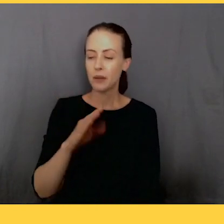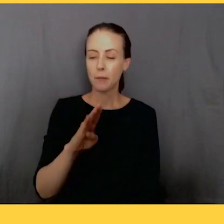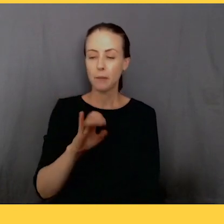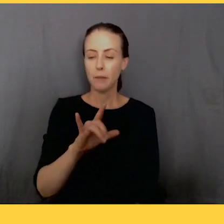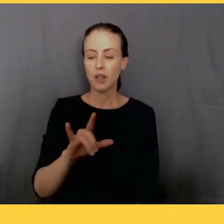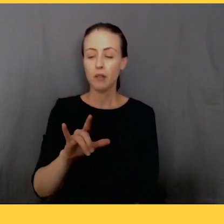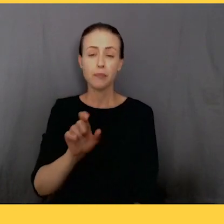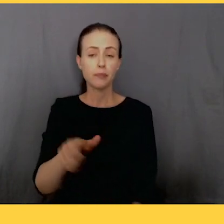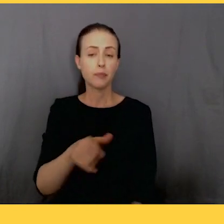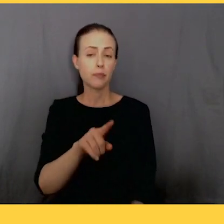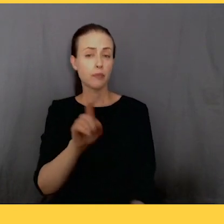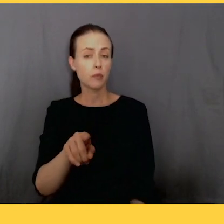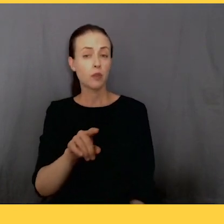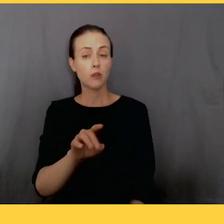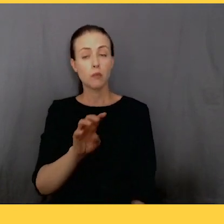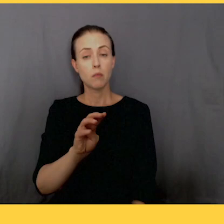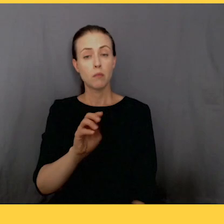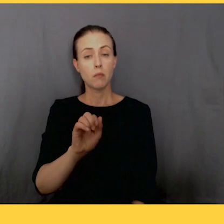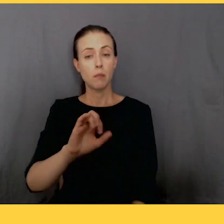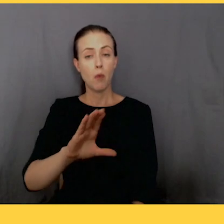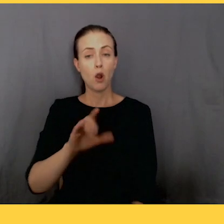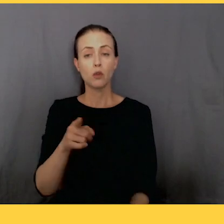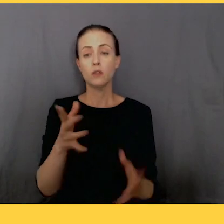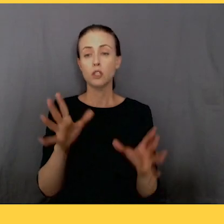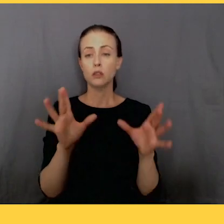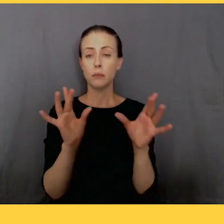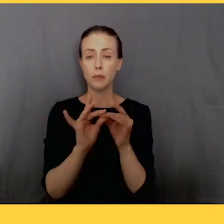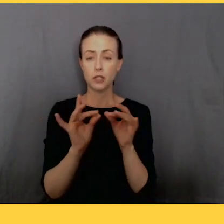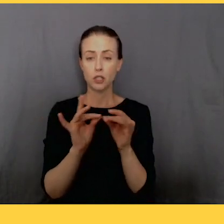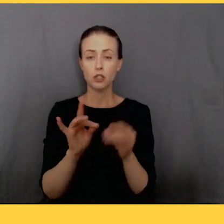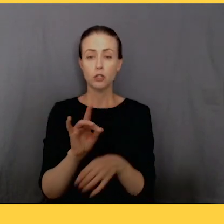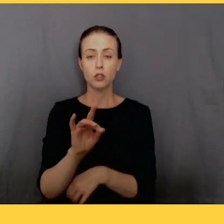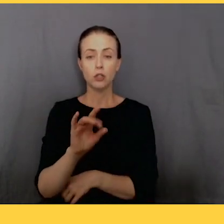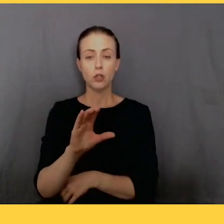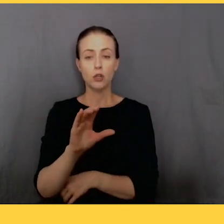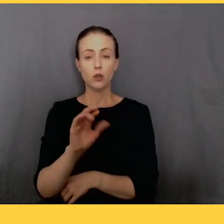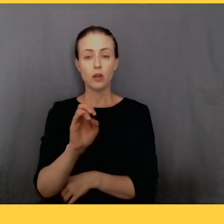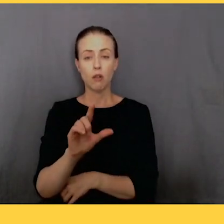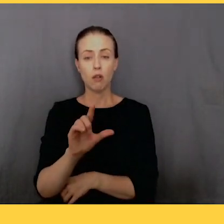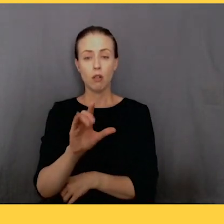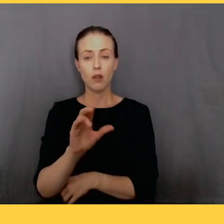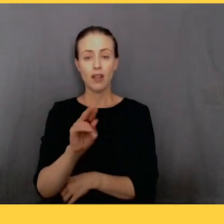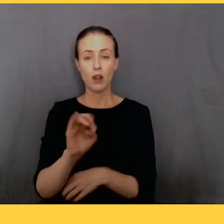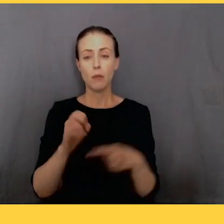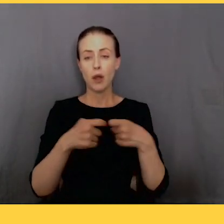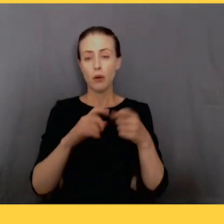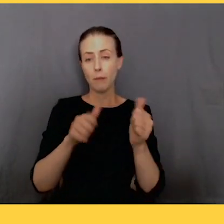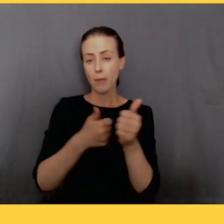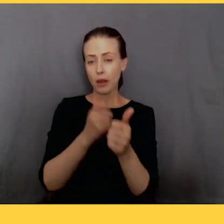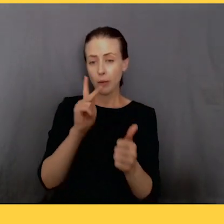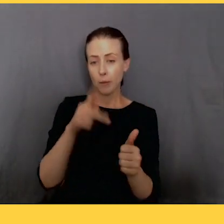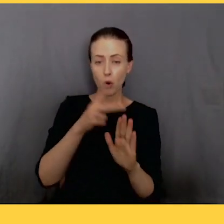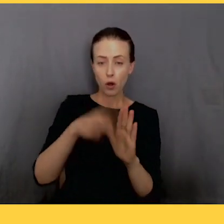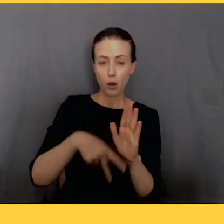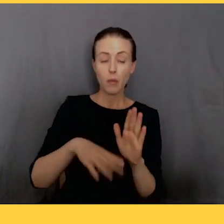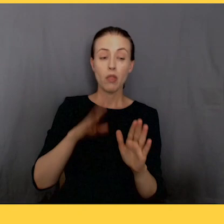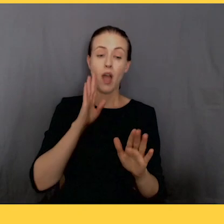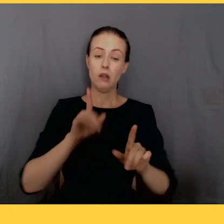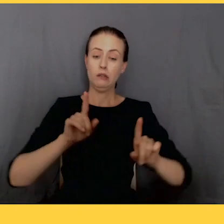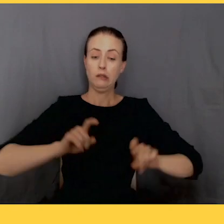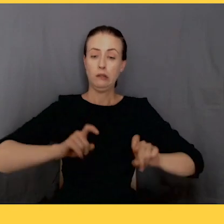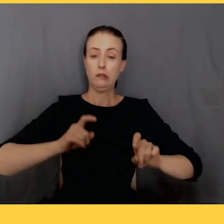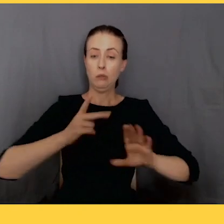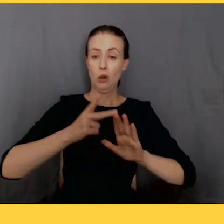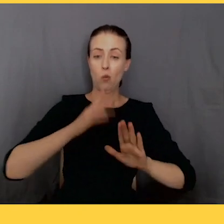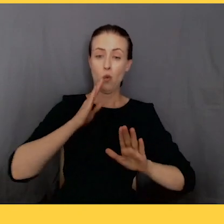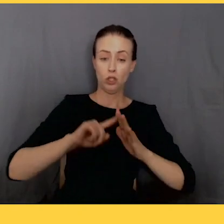question. Mark, you had mentioned the critical care battery backup program that the pilot's going to start. How